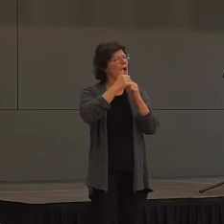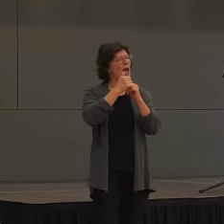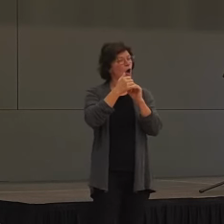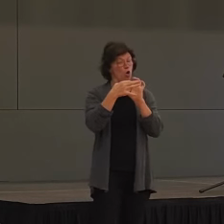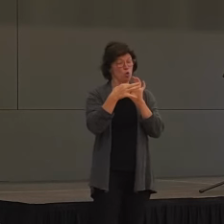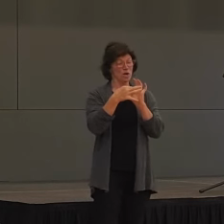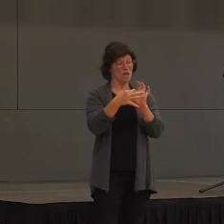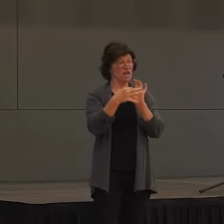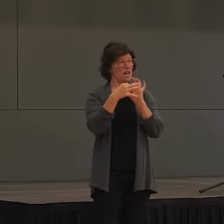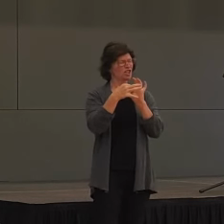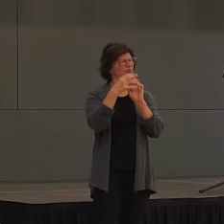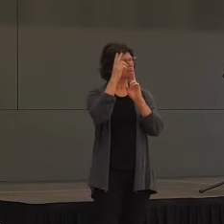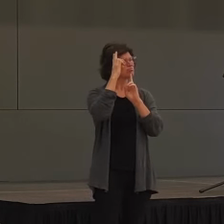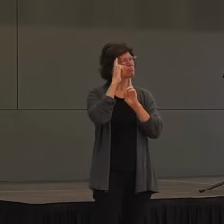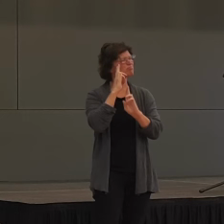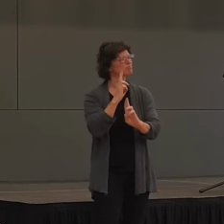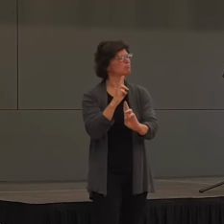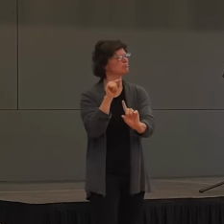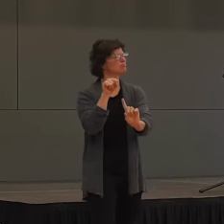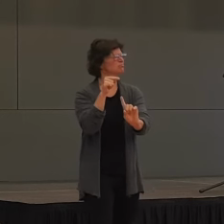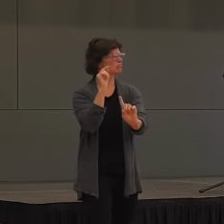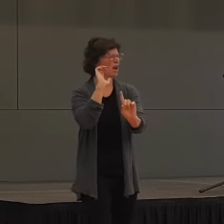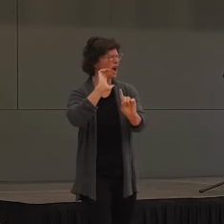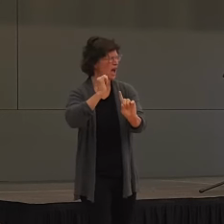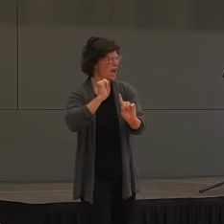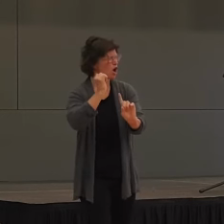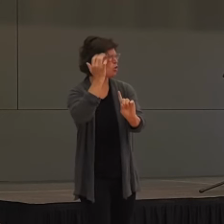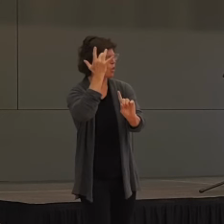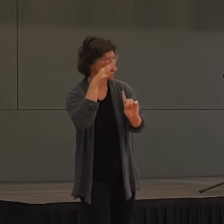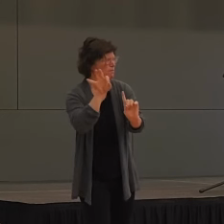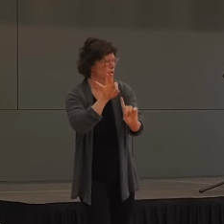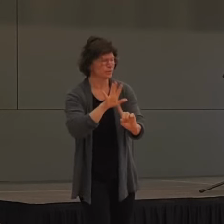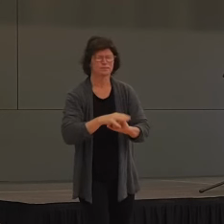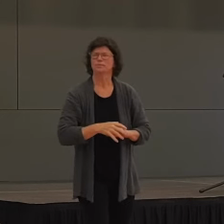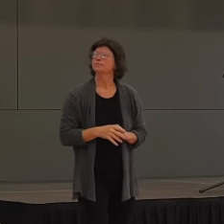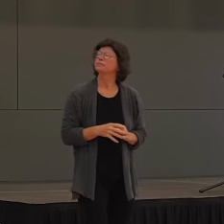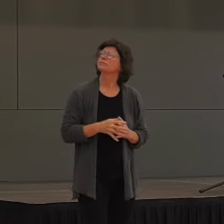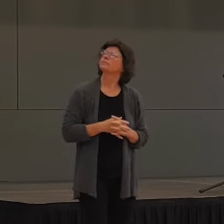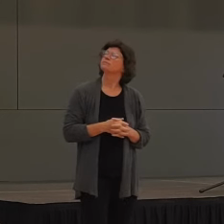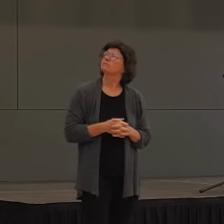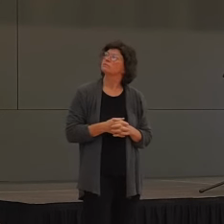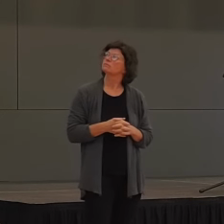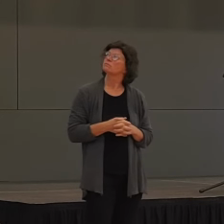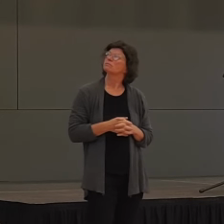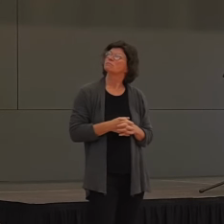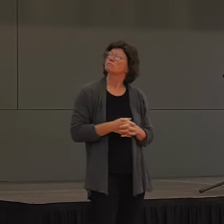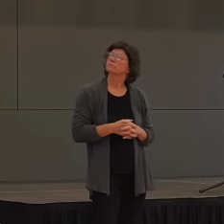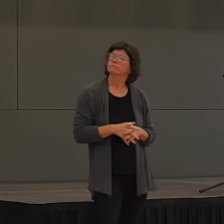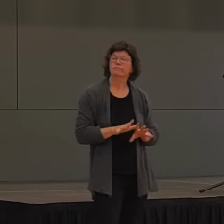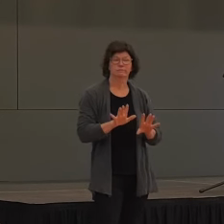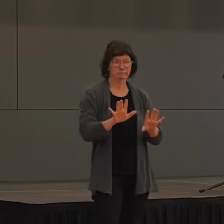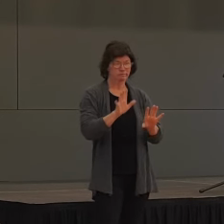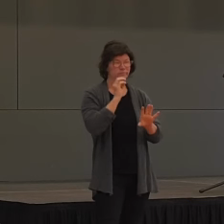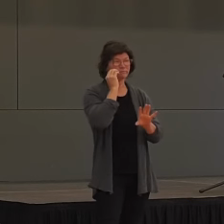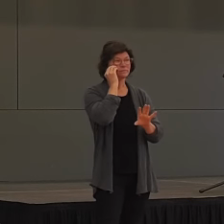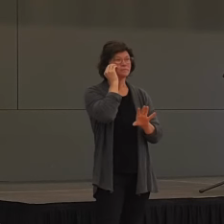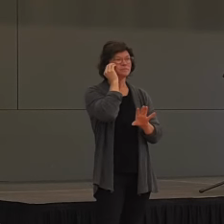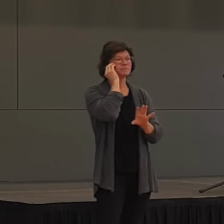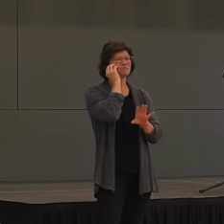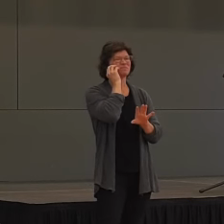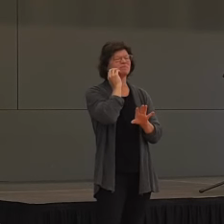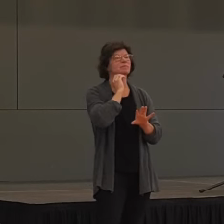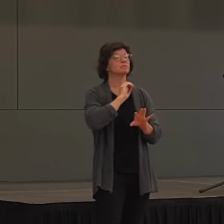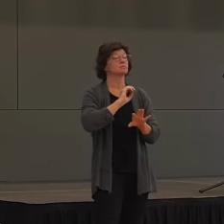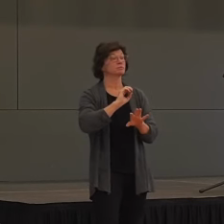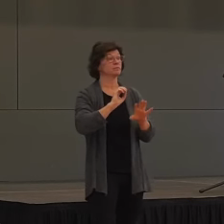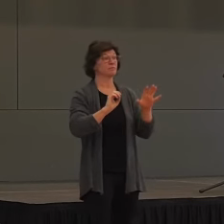as we age and what that means and why it's important. If we remember that to